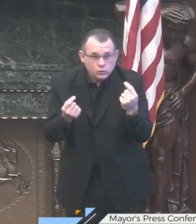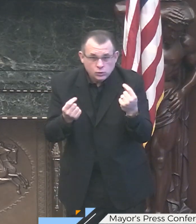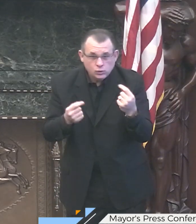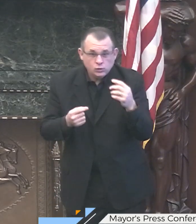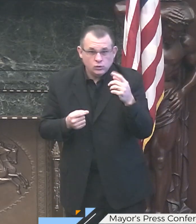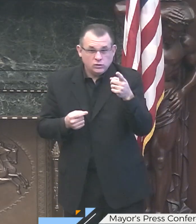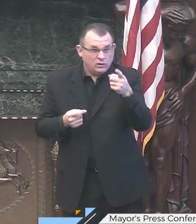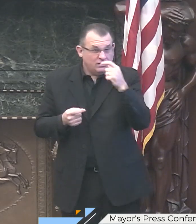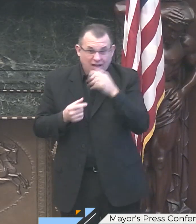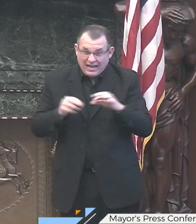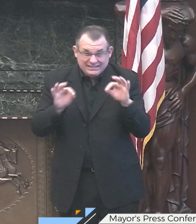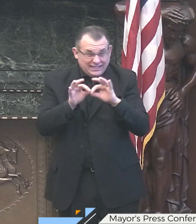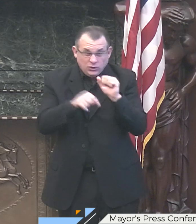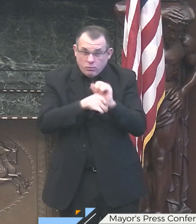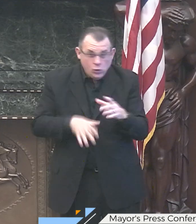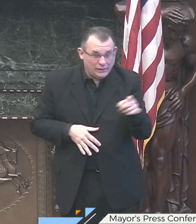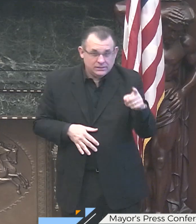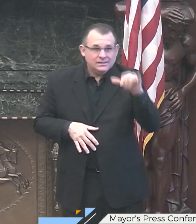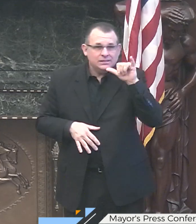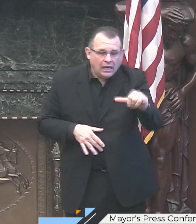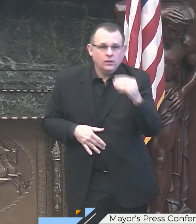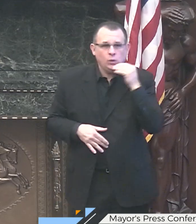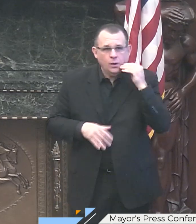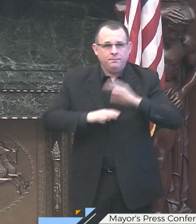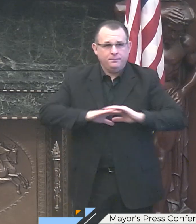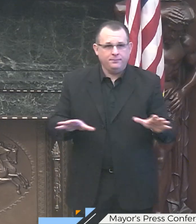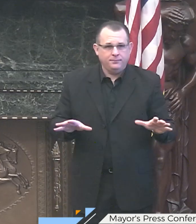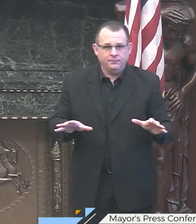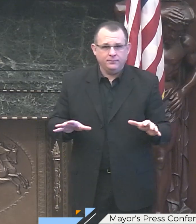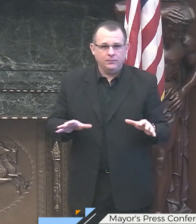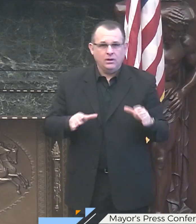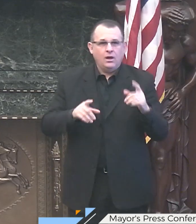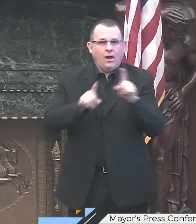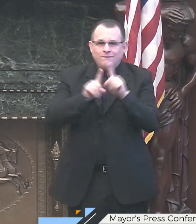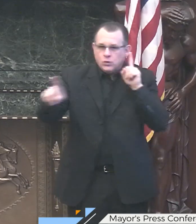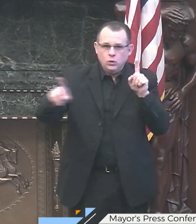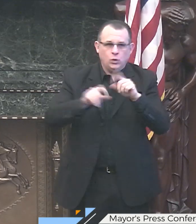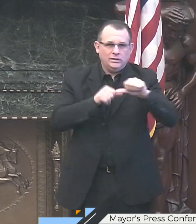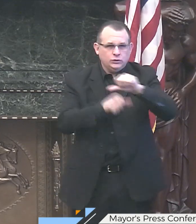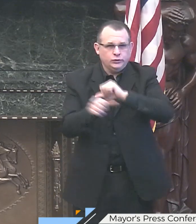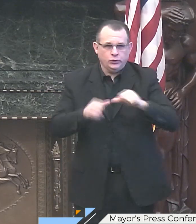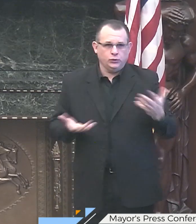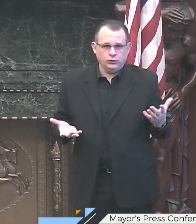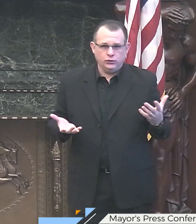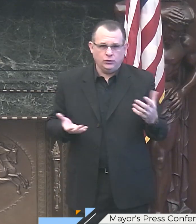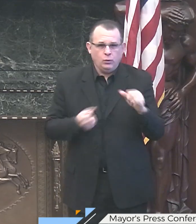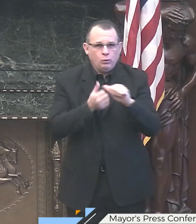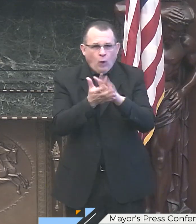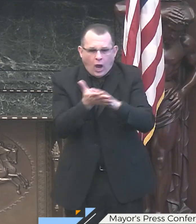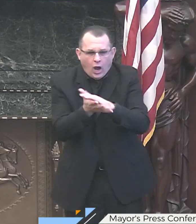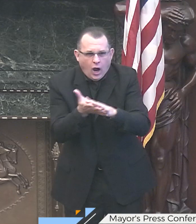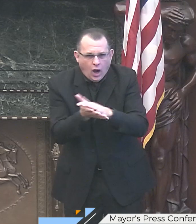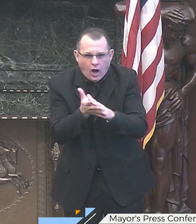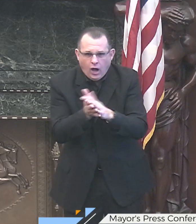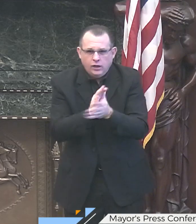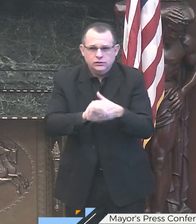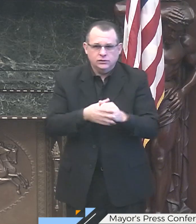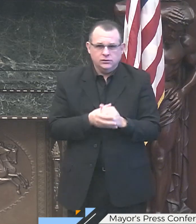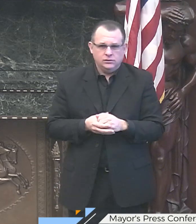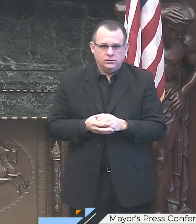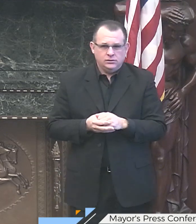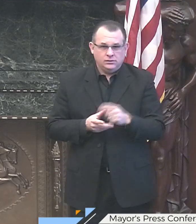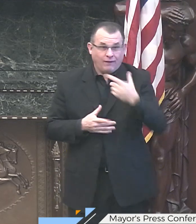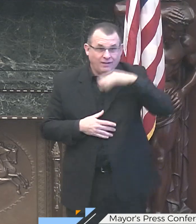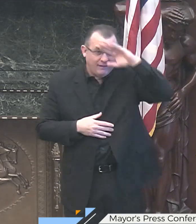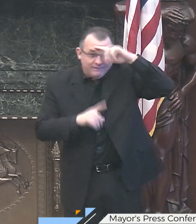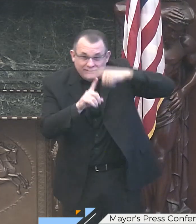stay home, stay away from other people, keep your distance, and wash your hands. Now, if you are sick with fever, it's especially important that